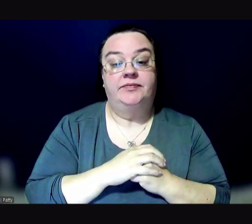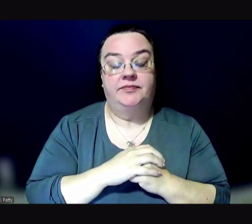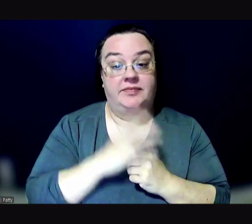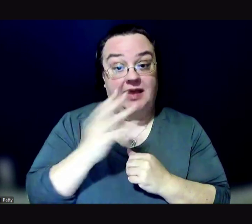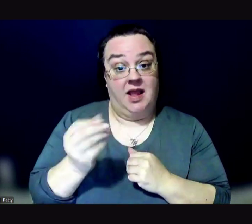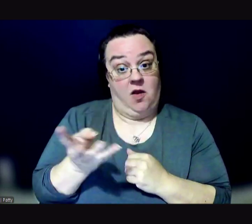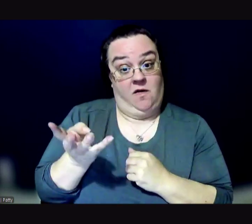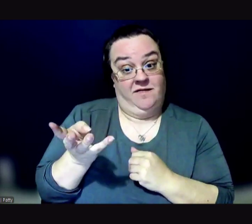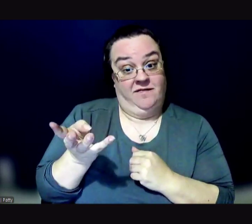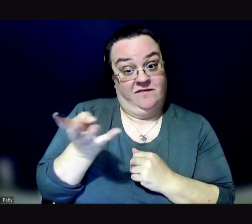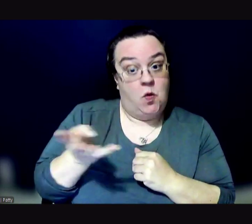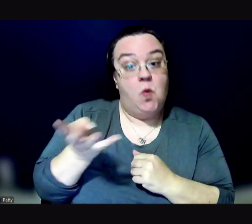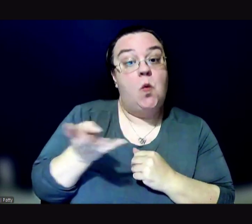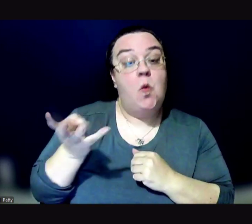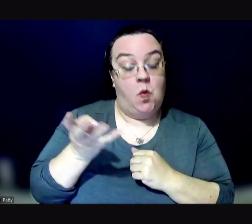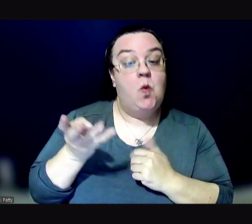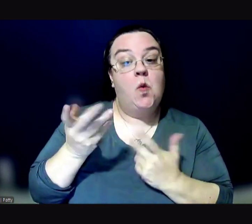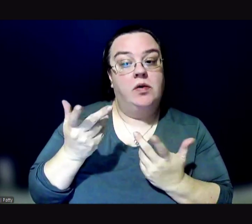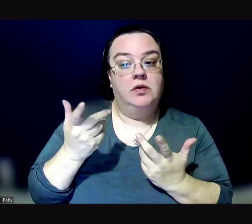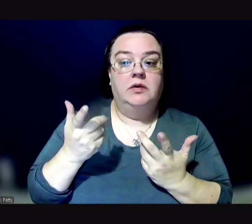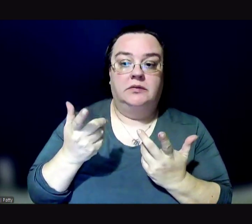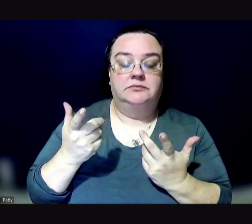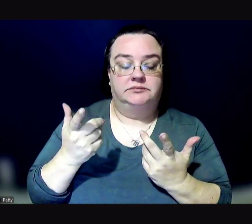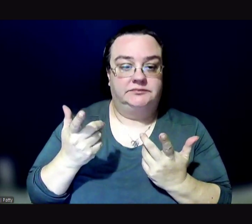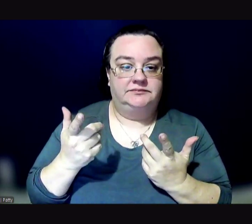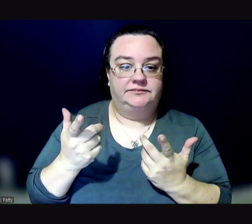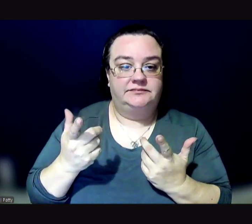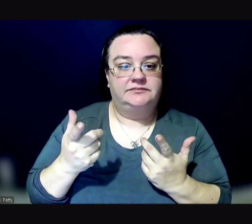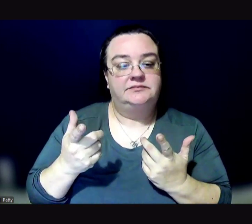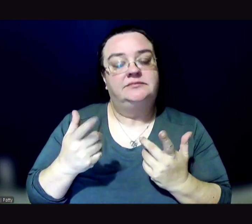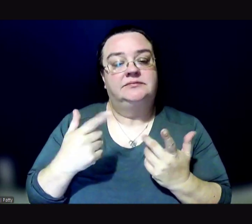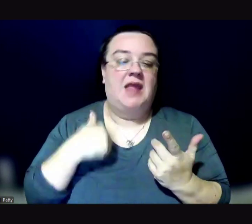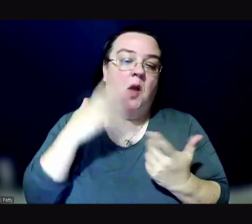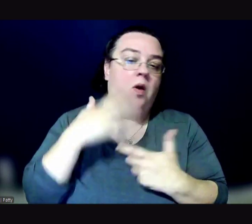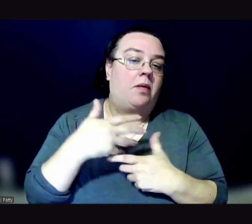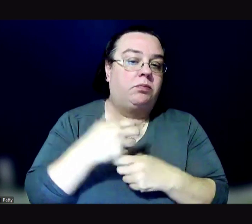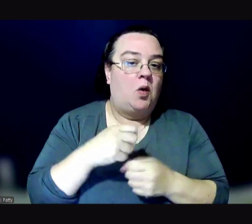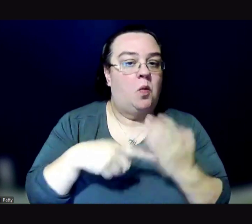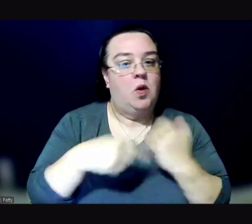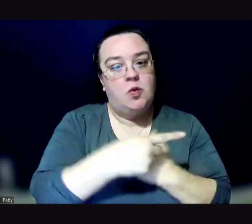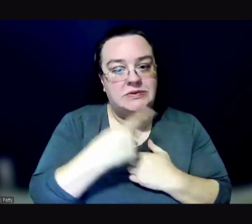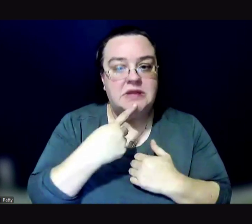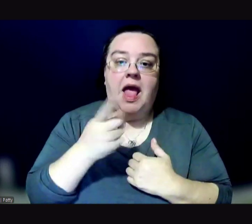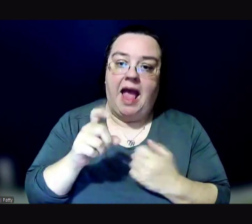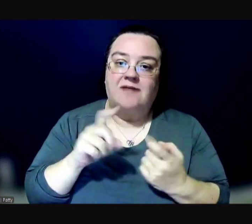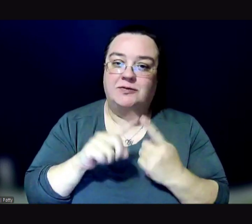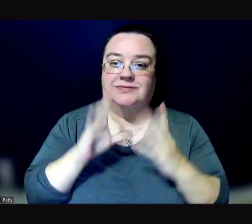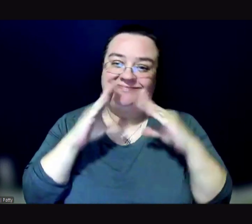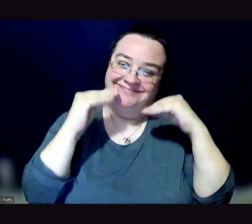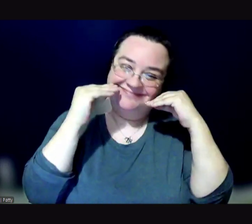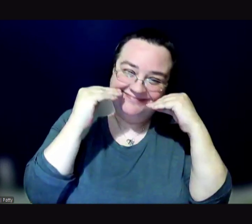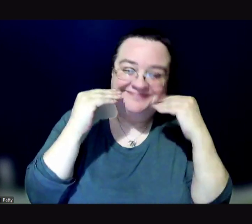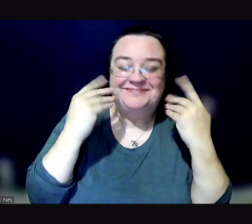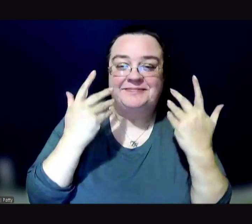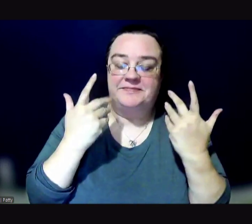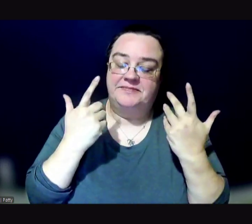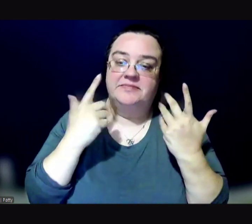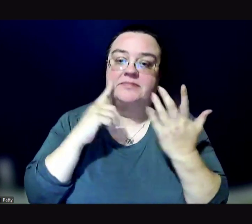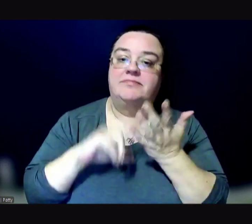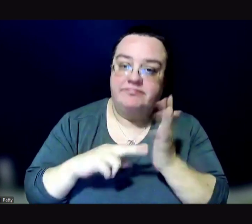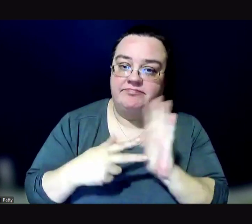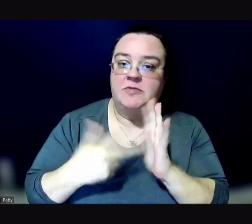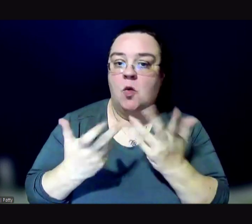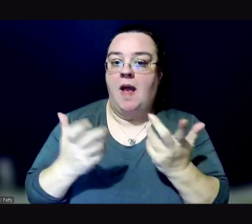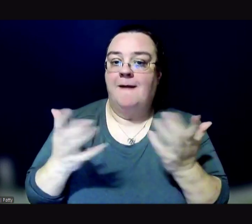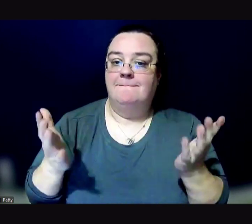have had to, as you, I'll paraphrase what you said, do it with a smile in order to motivate the election